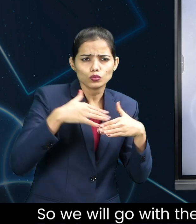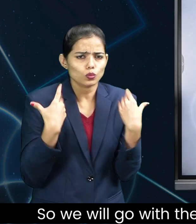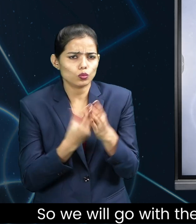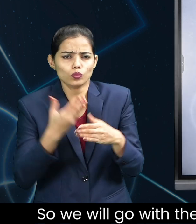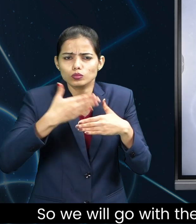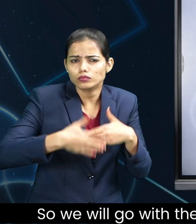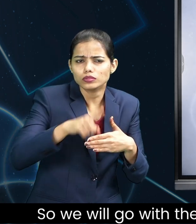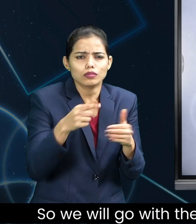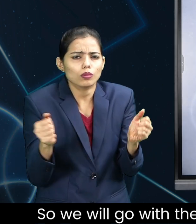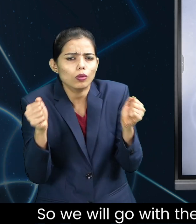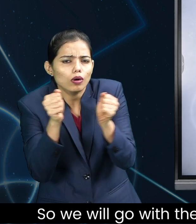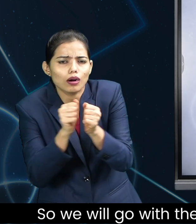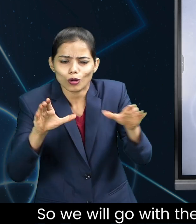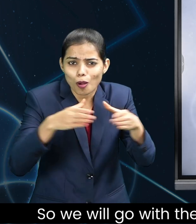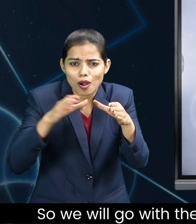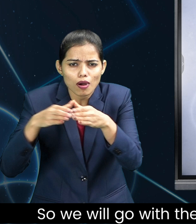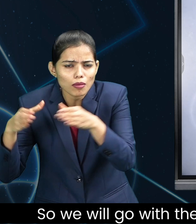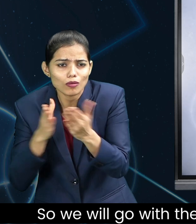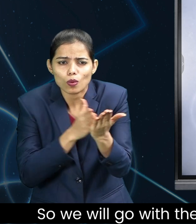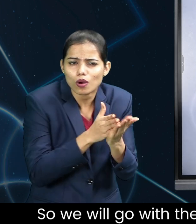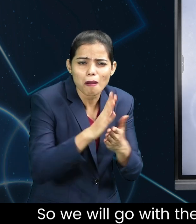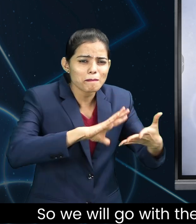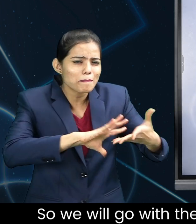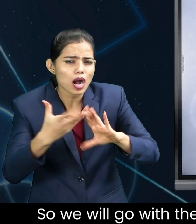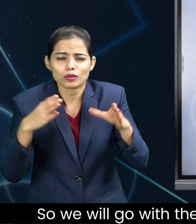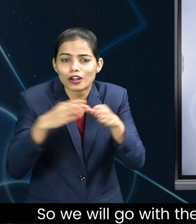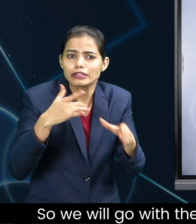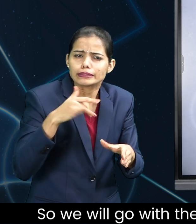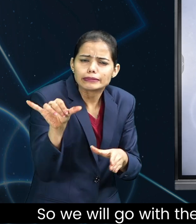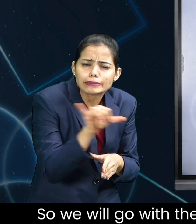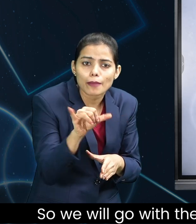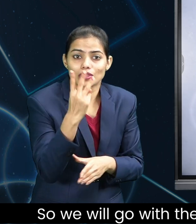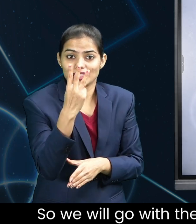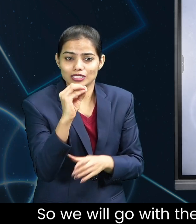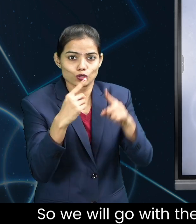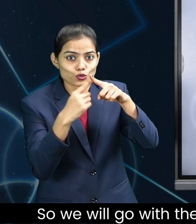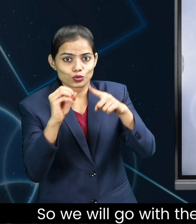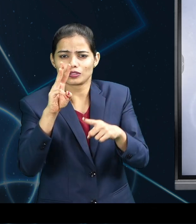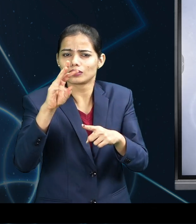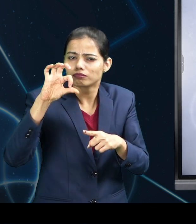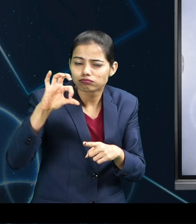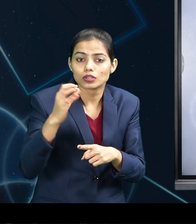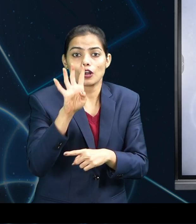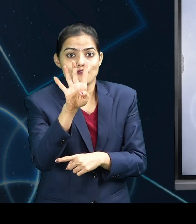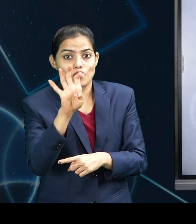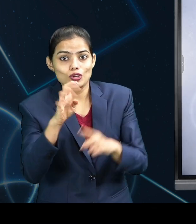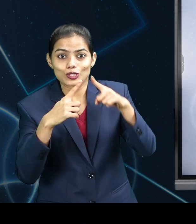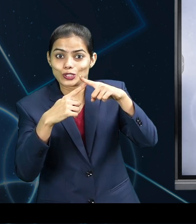So, we will go with the grouping method by making group like 30 to 39, 40 to 49 and so